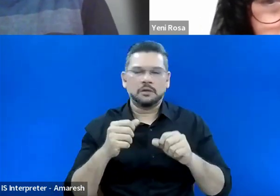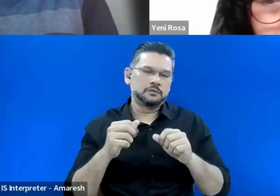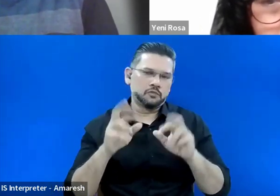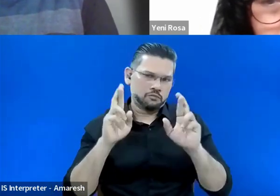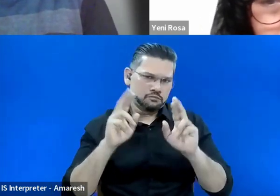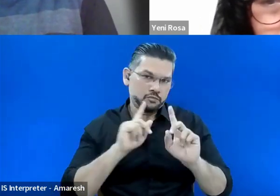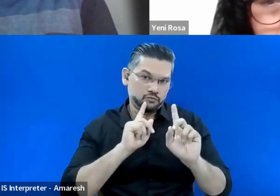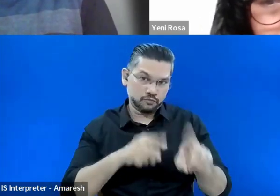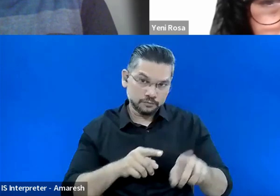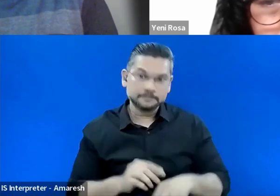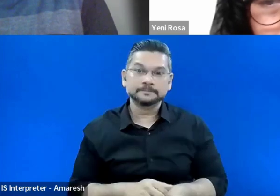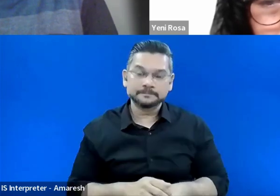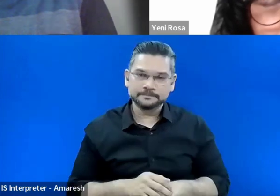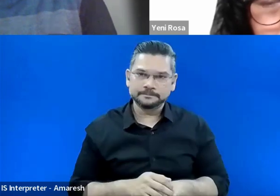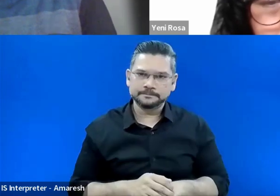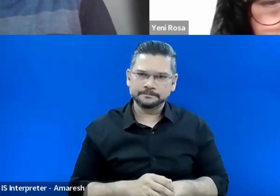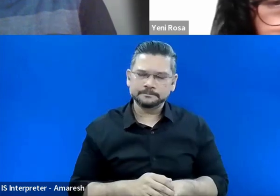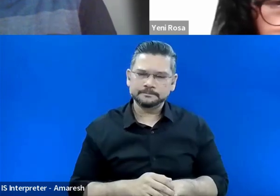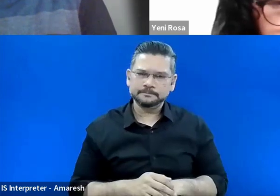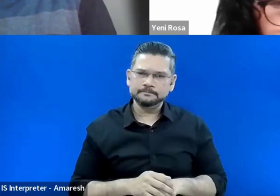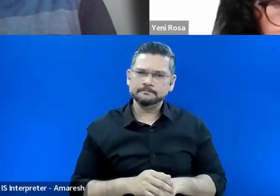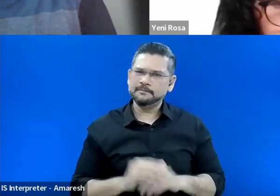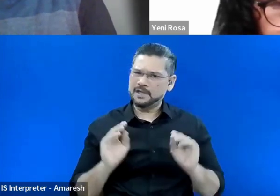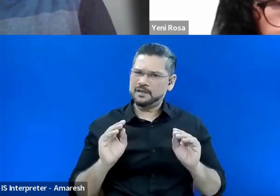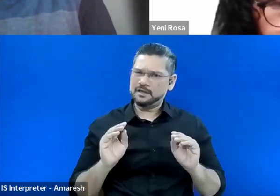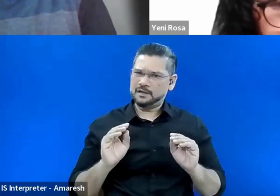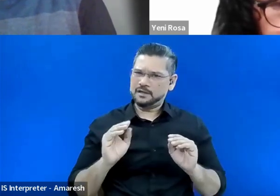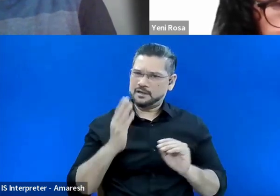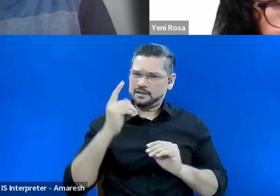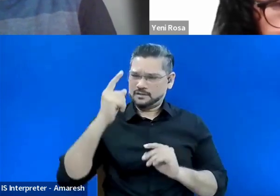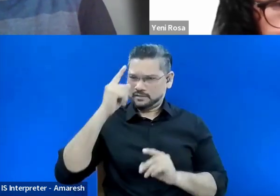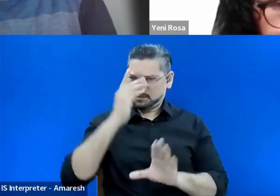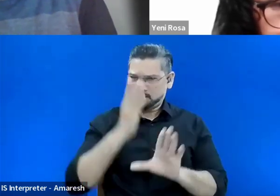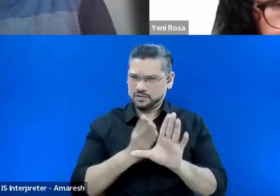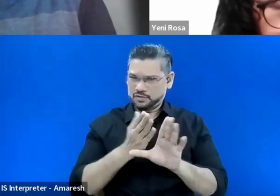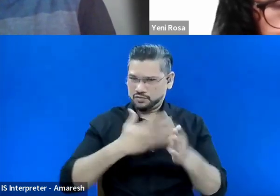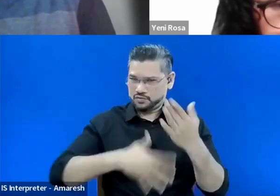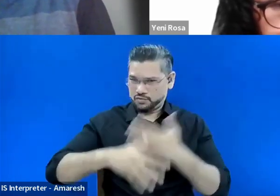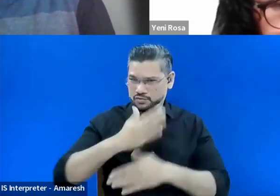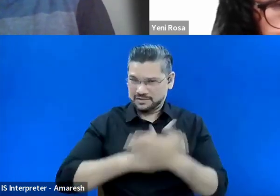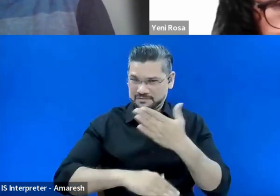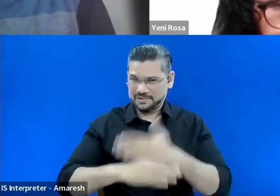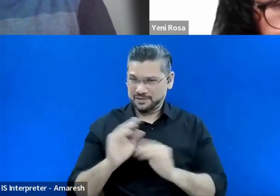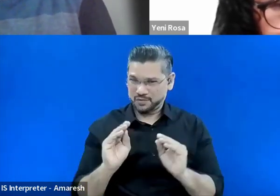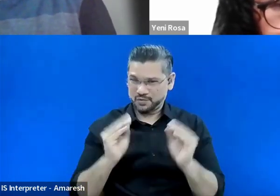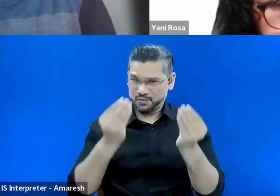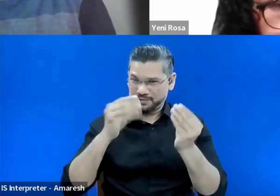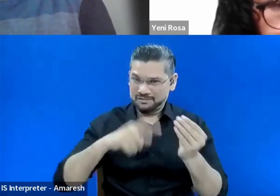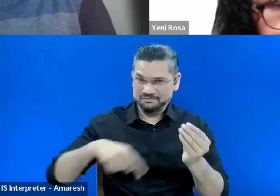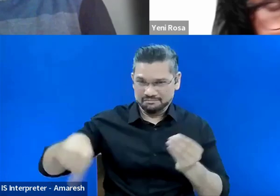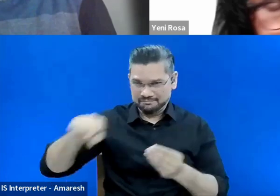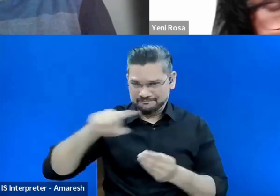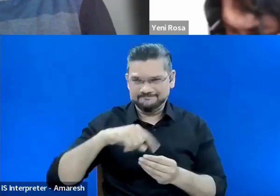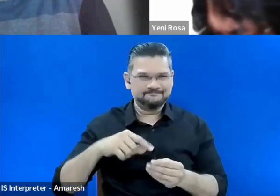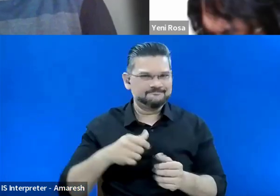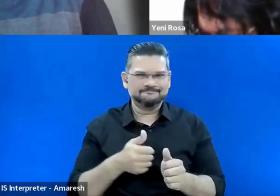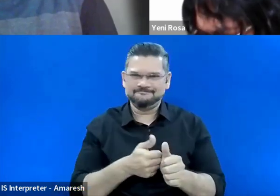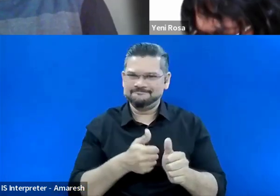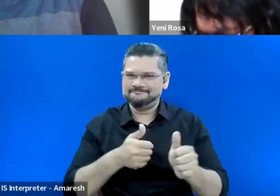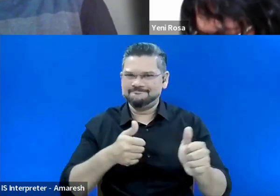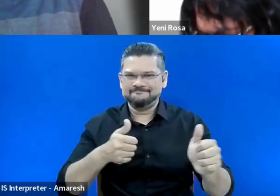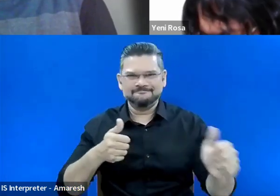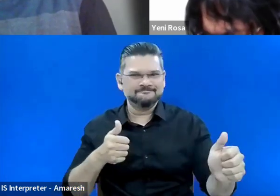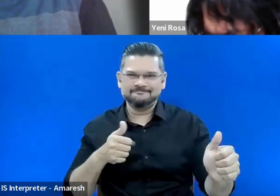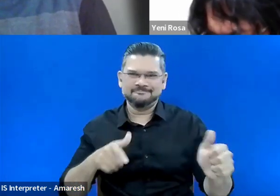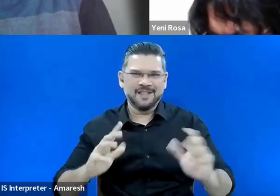Giving some background, young people with psychosocial disabilities are totally left behind in majority of the aspects of their lifespans